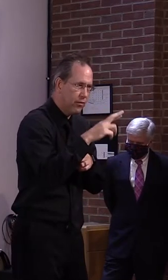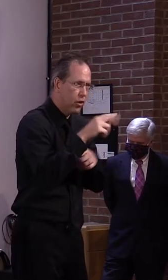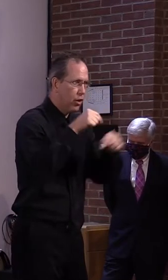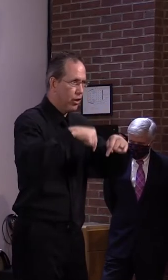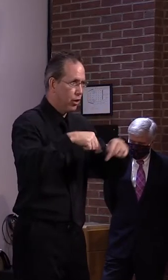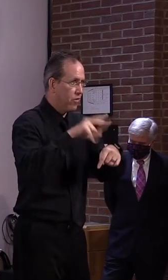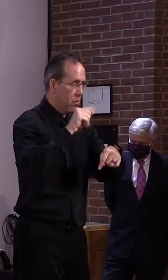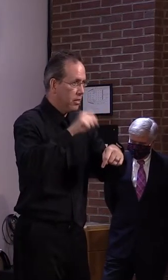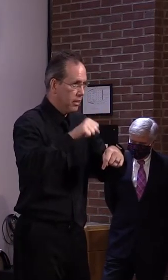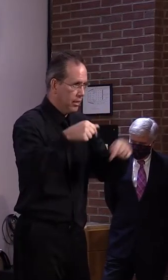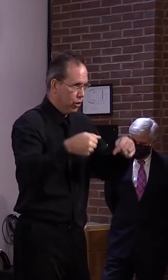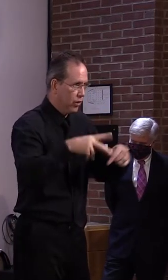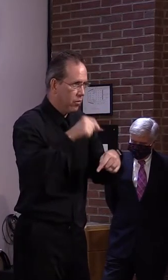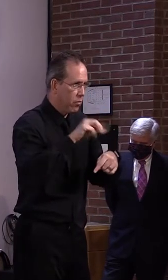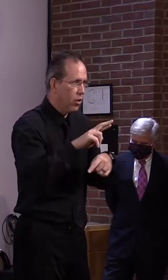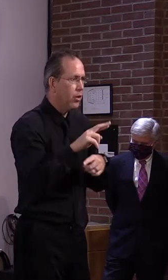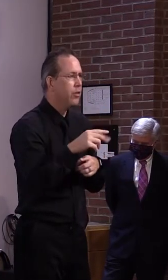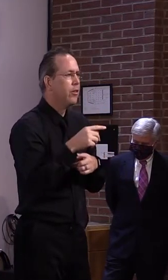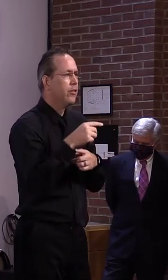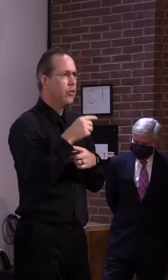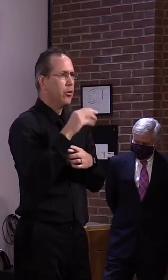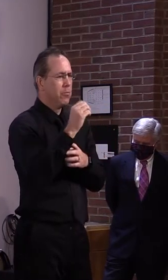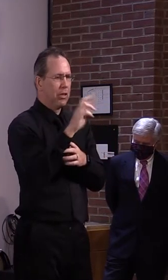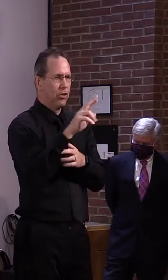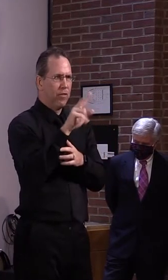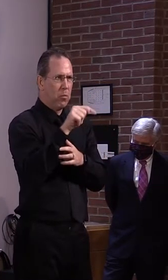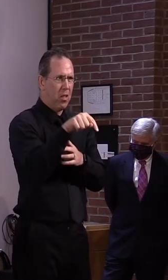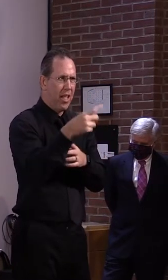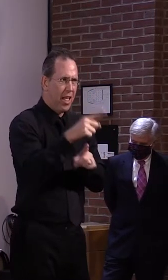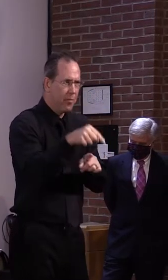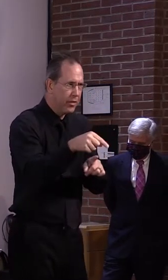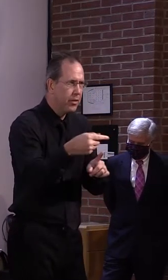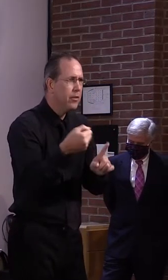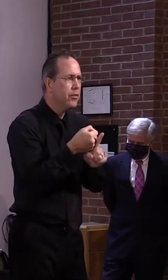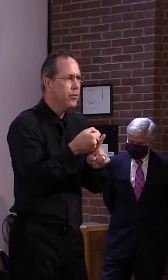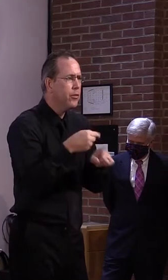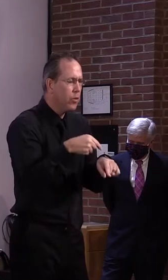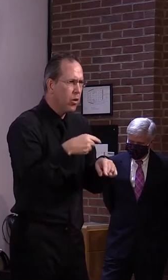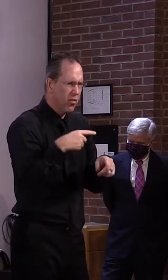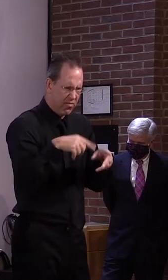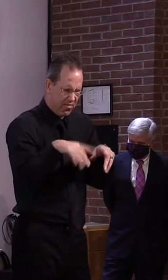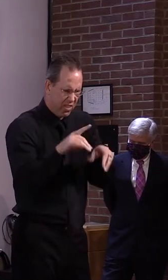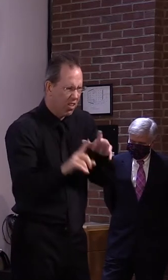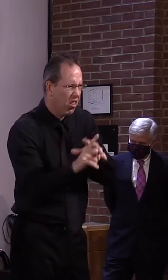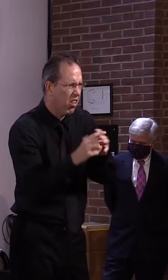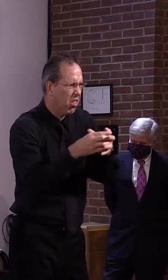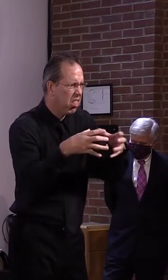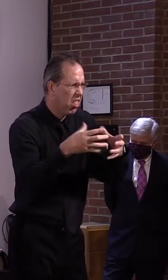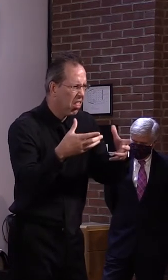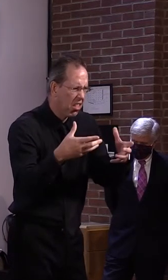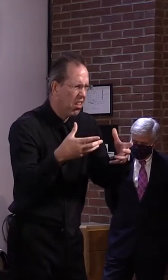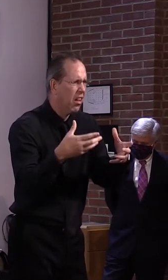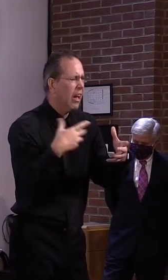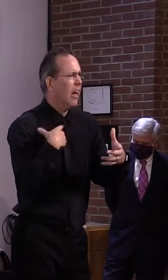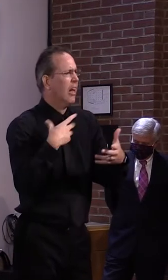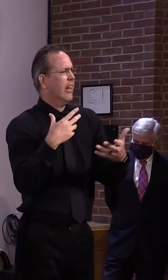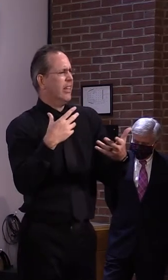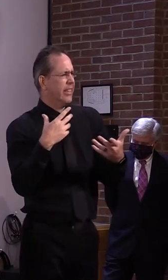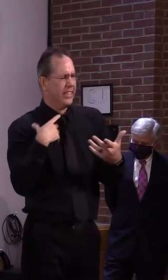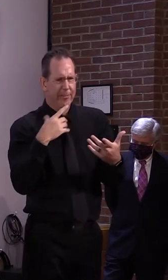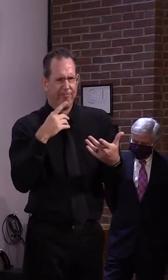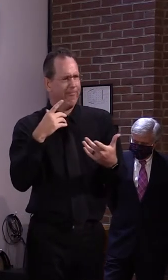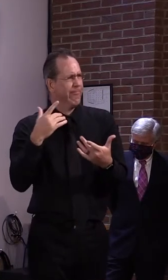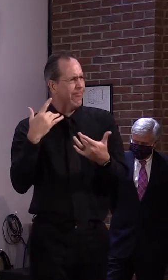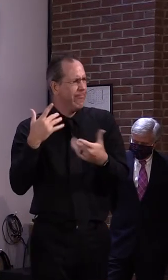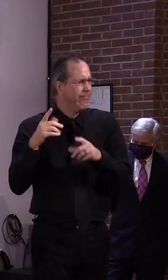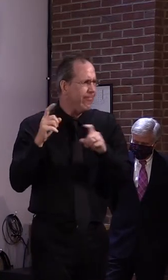is the Manchester case where the antigen test, which is not supposed to have any, or very few, if